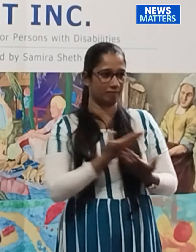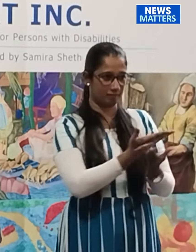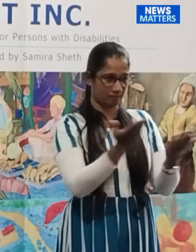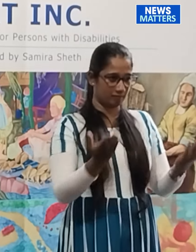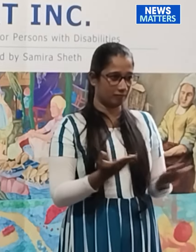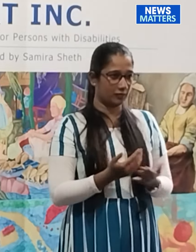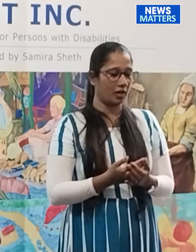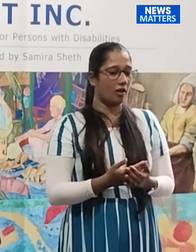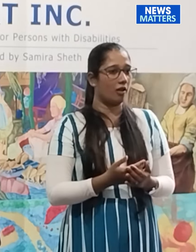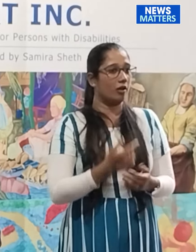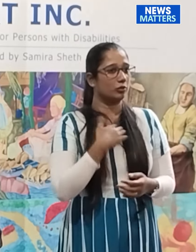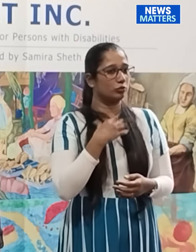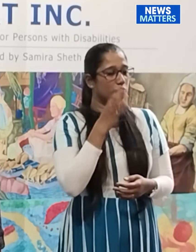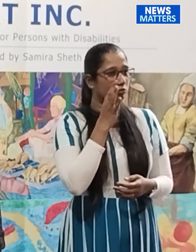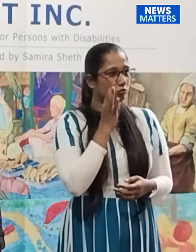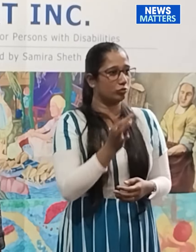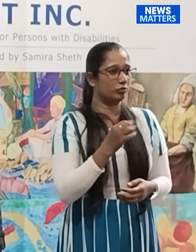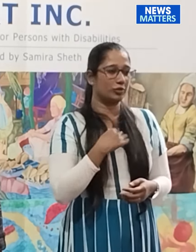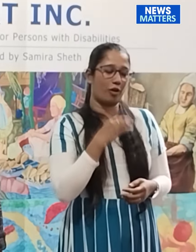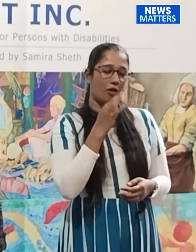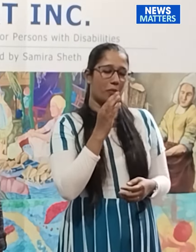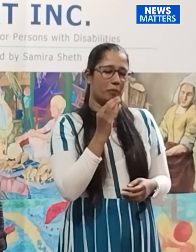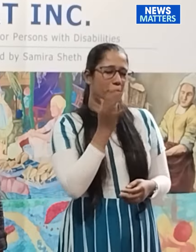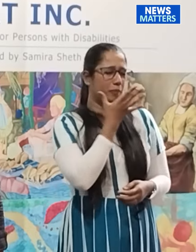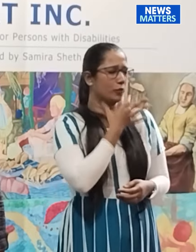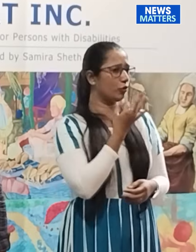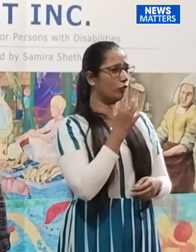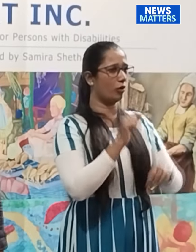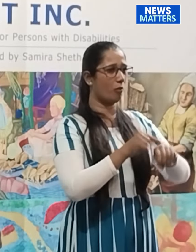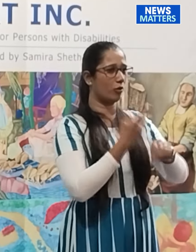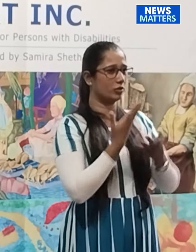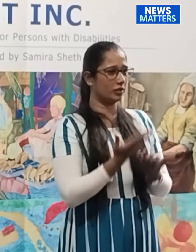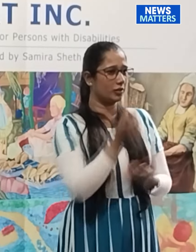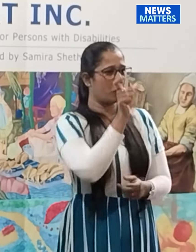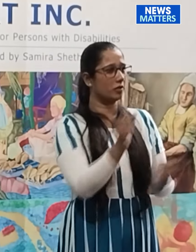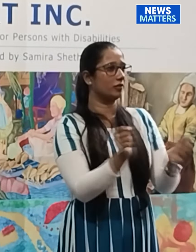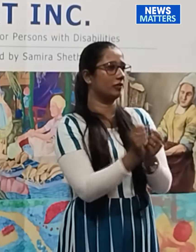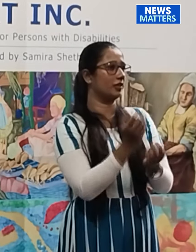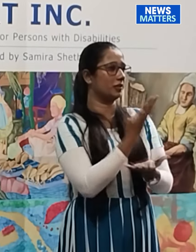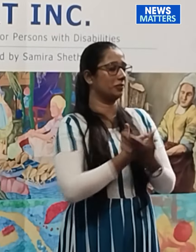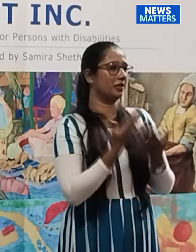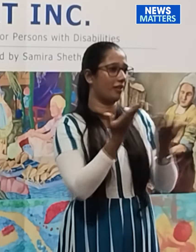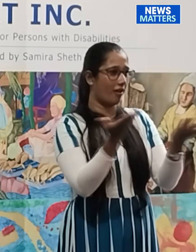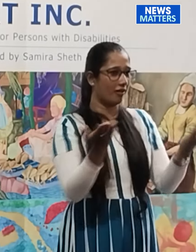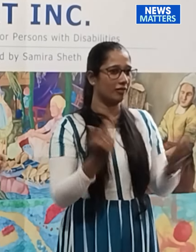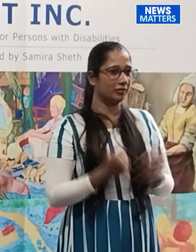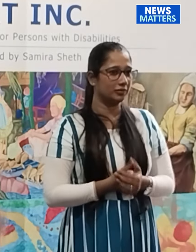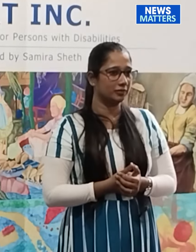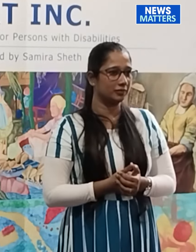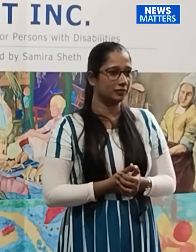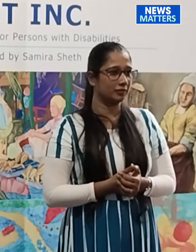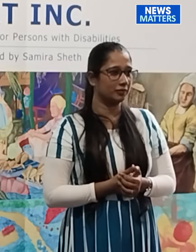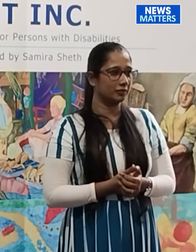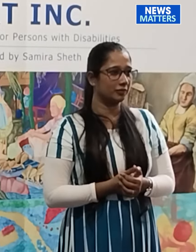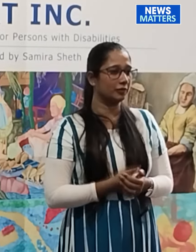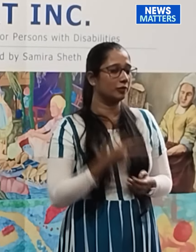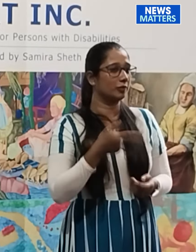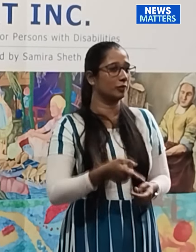Thank you. I really feel this is a great opportunity for all those persons with disabilities who have a